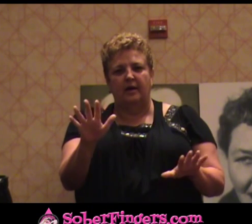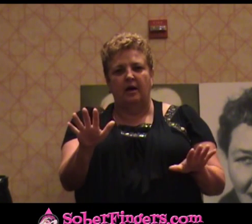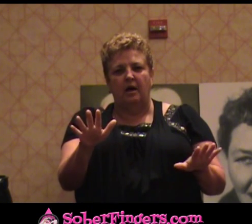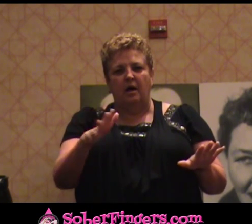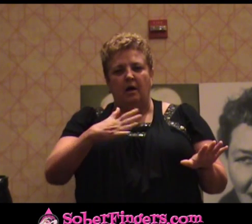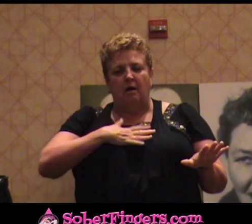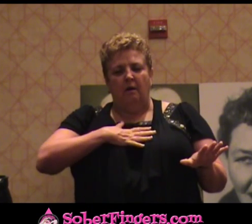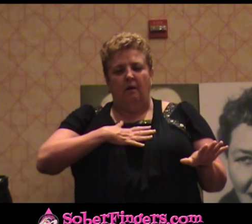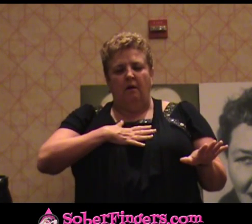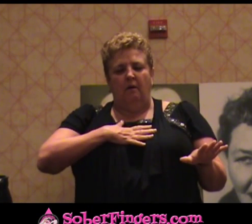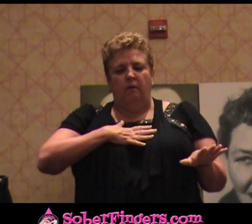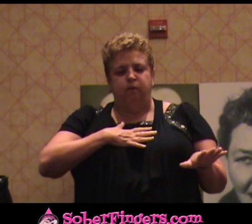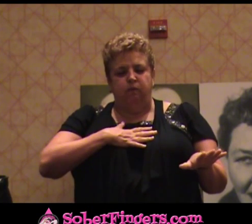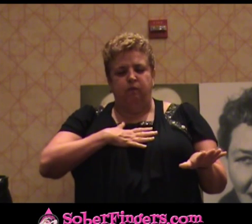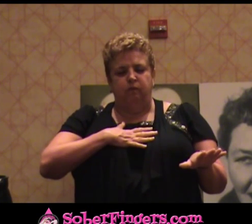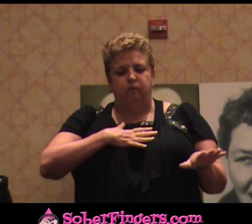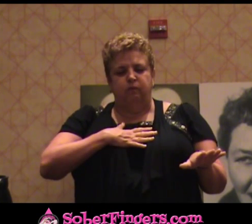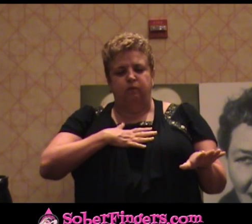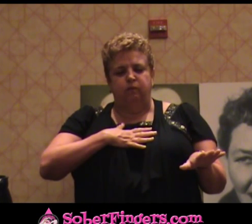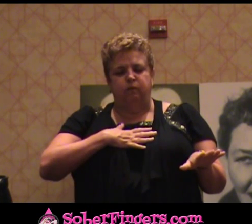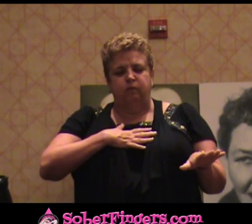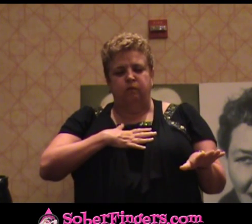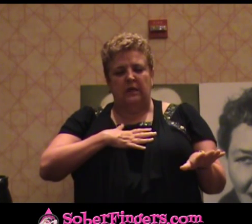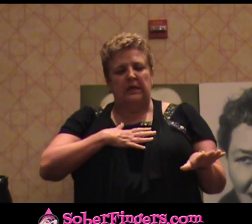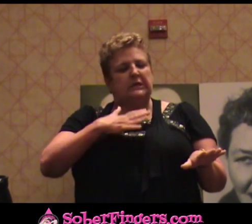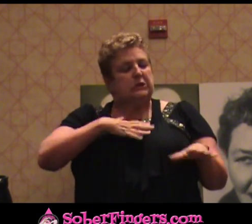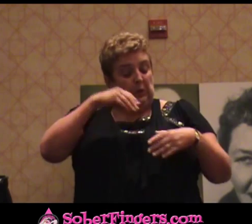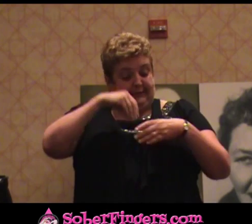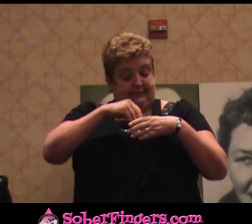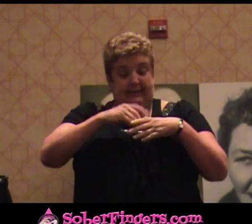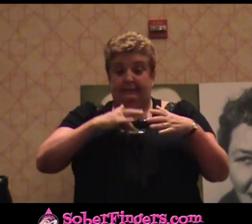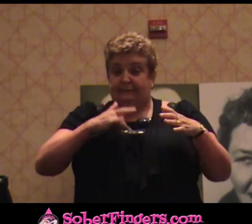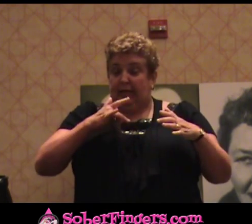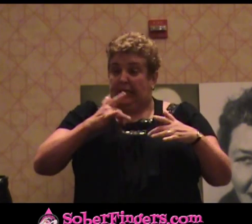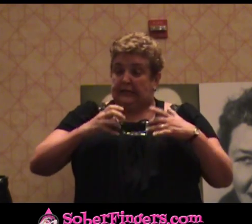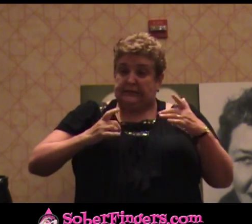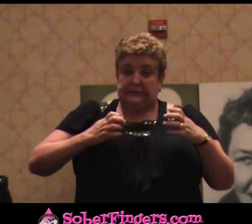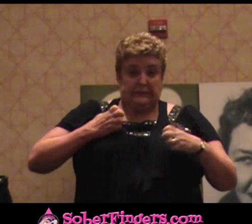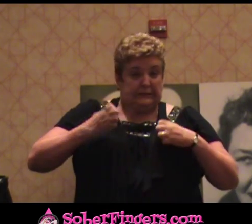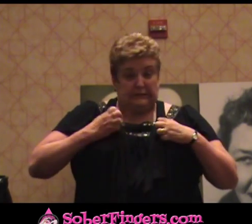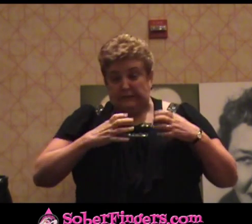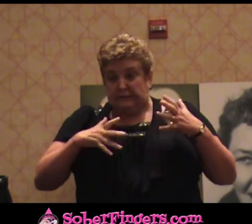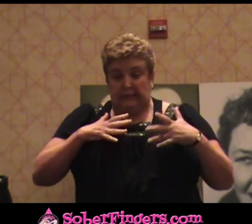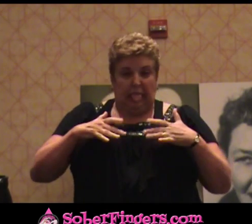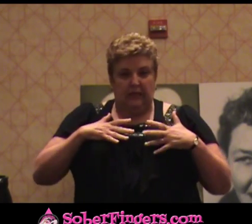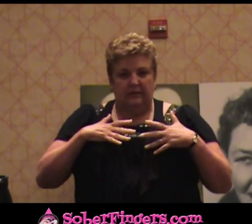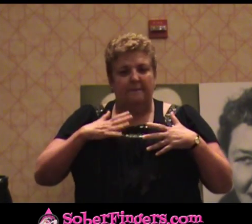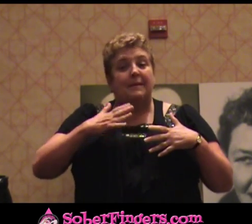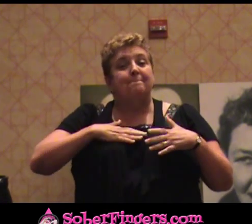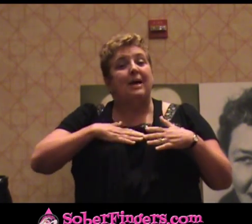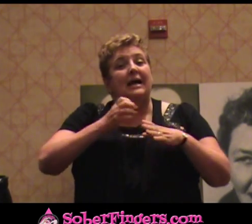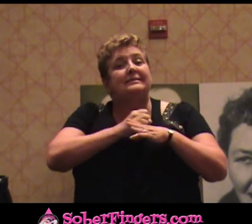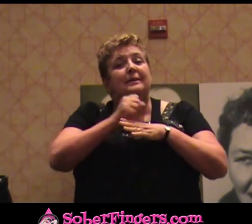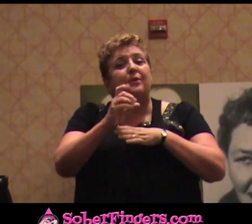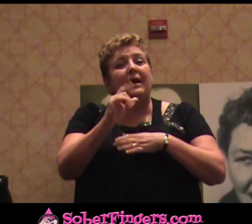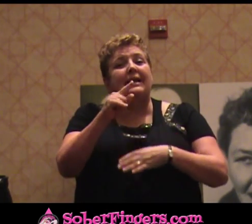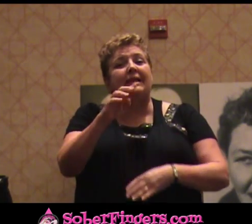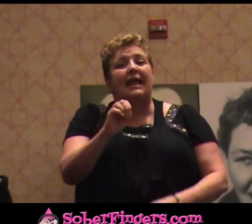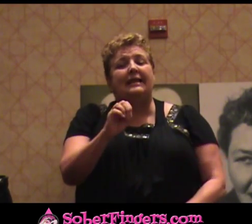Man. So I have a mixture of emotions. A mixture of emotions because my sobriety date is March 29, 1990. In